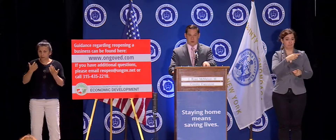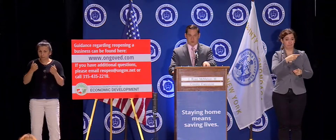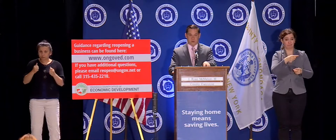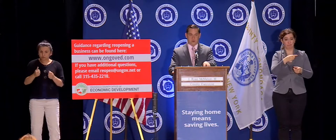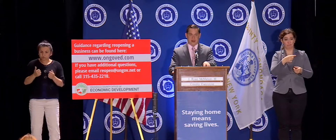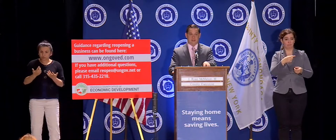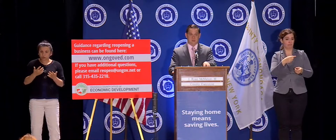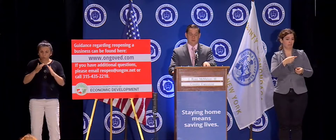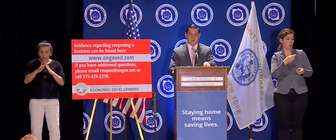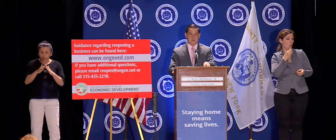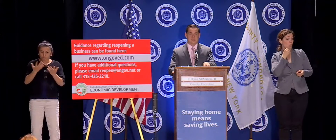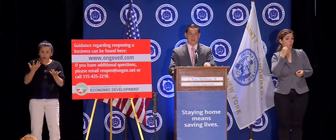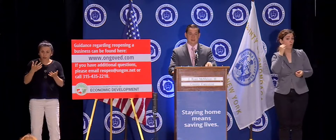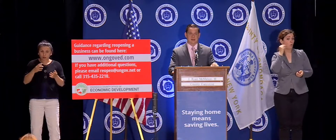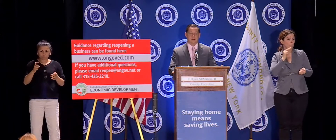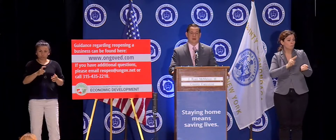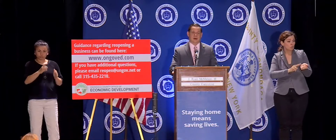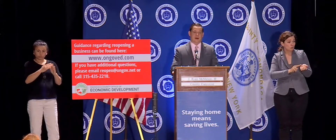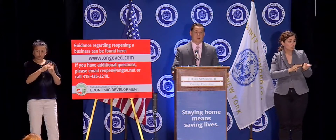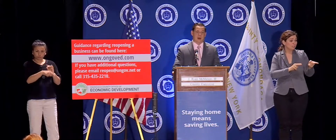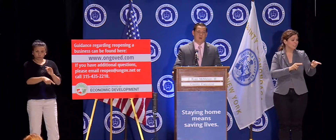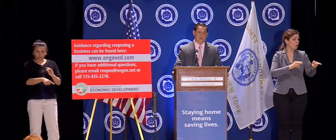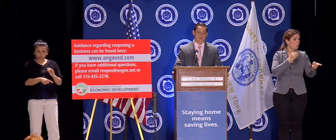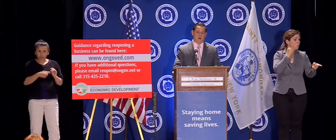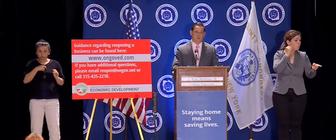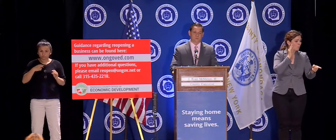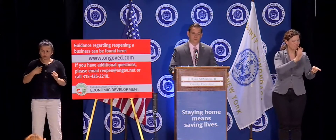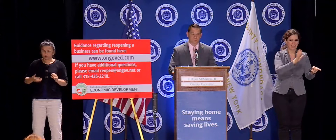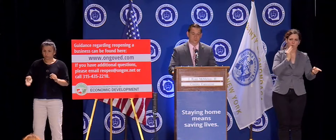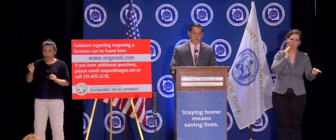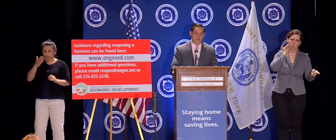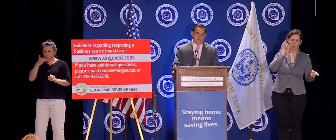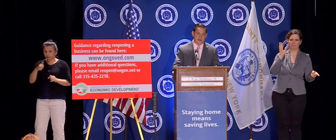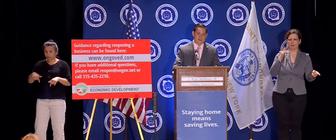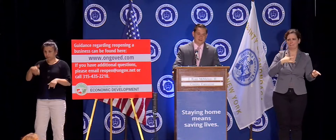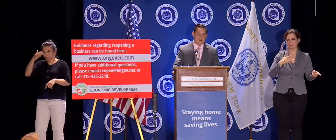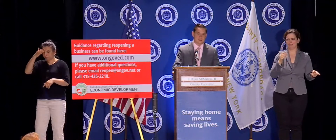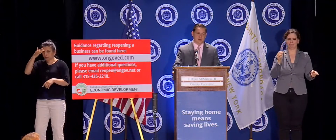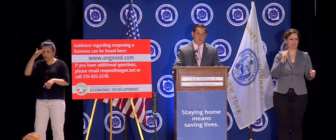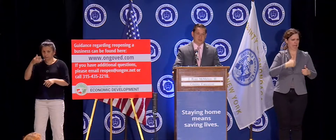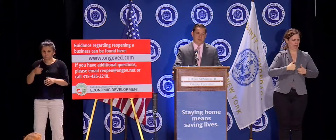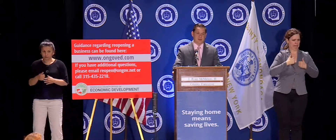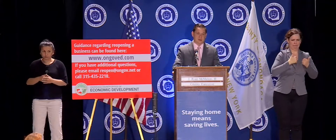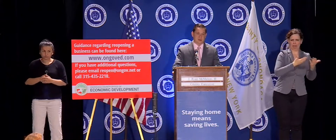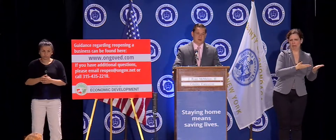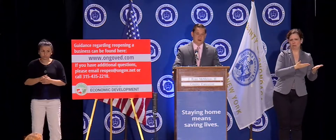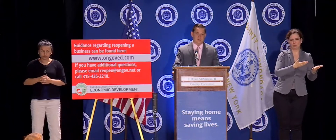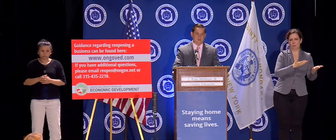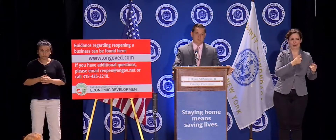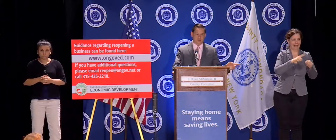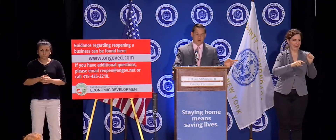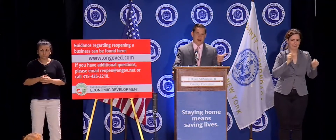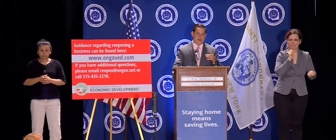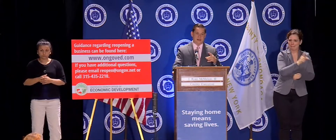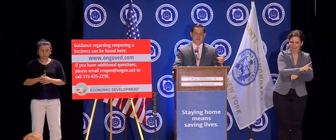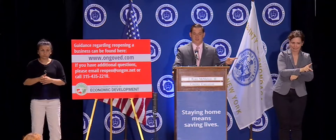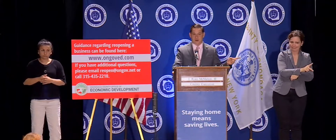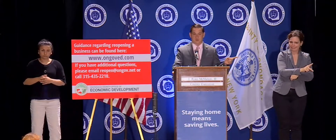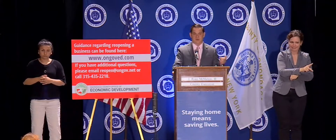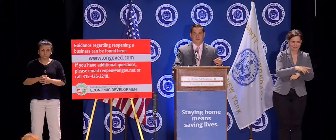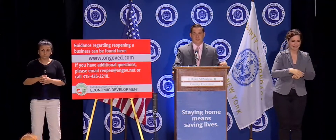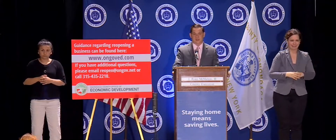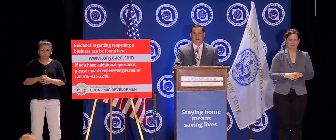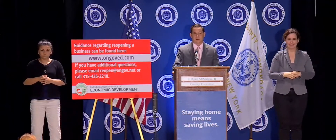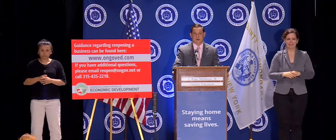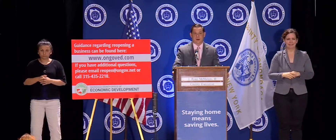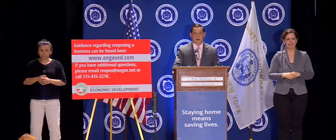these people are going to the hospital because they're sick now. And so that's going to be a trend. That's the